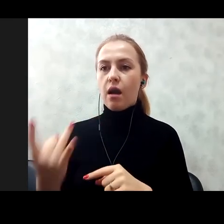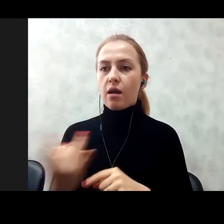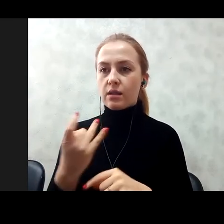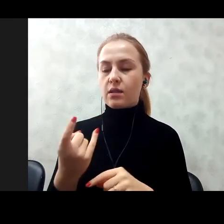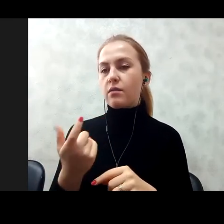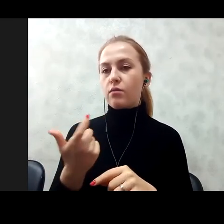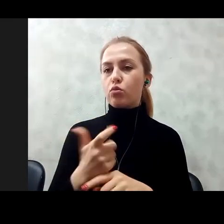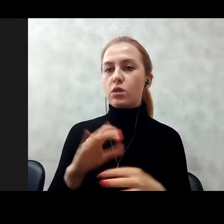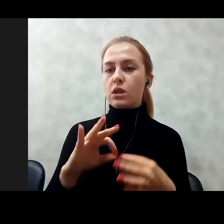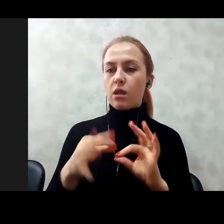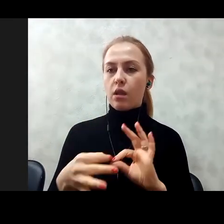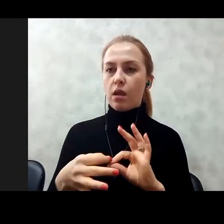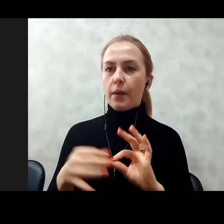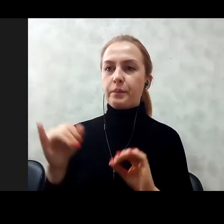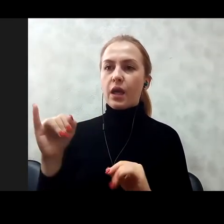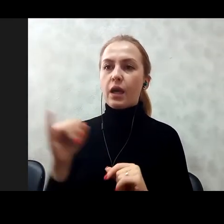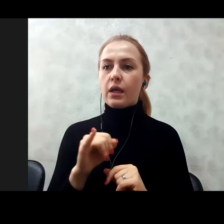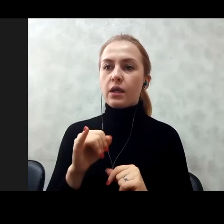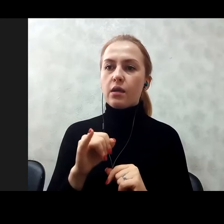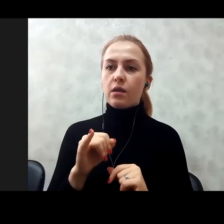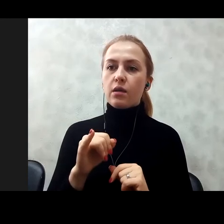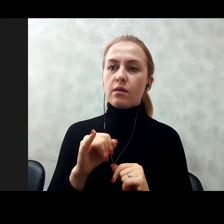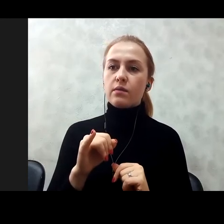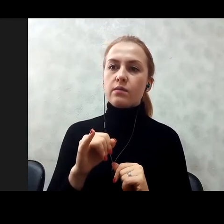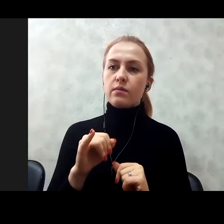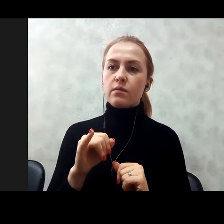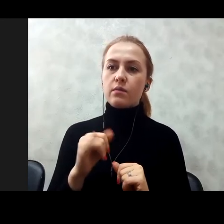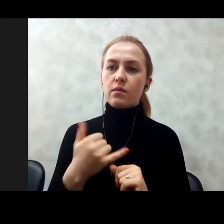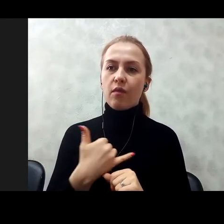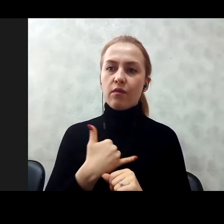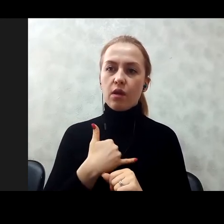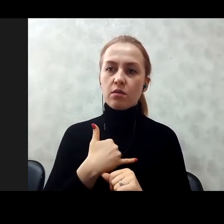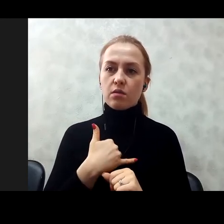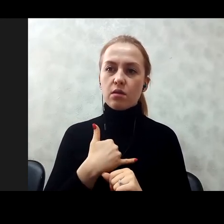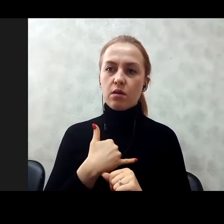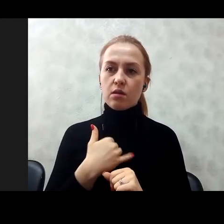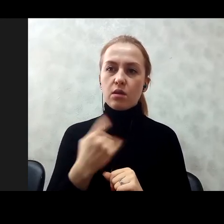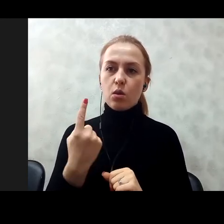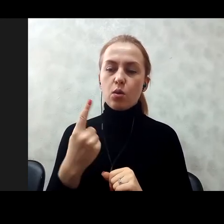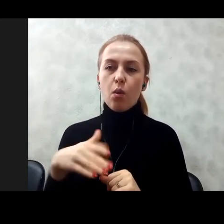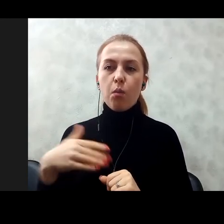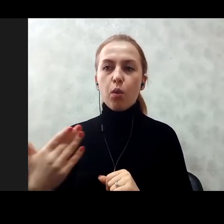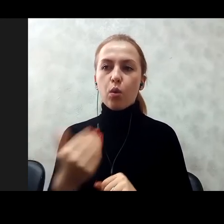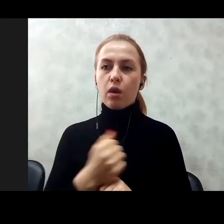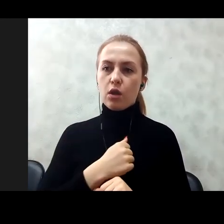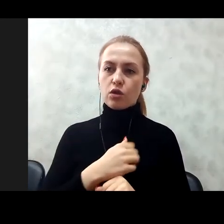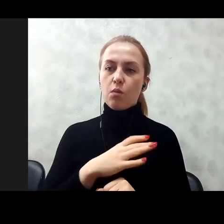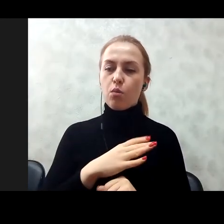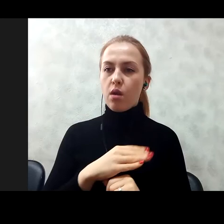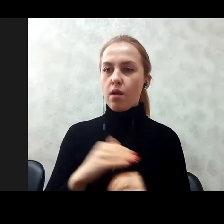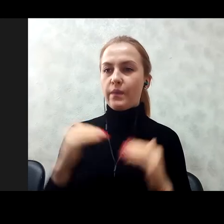systems are being used at the same time, create some difficulty and challenges for